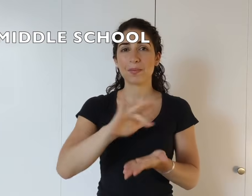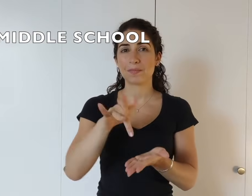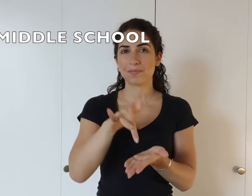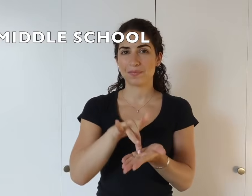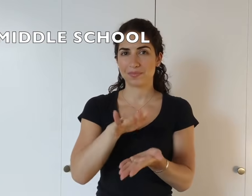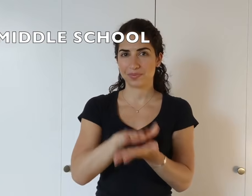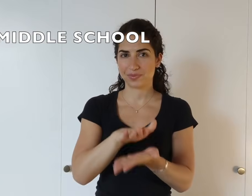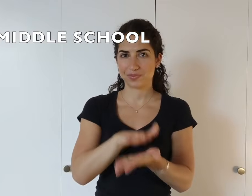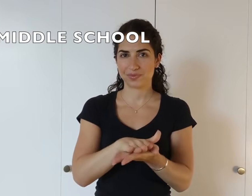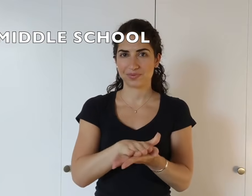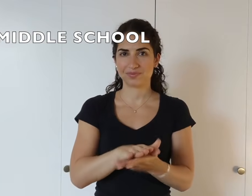middle school.